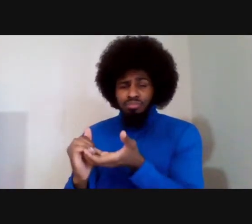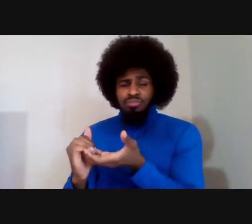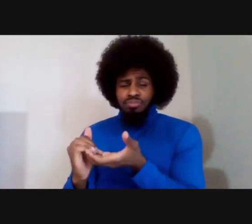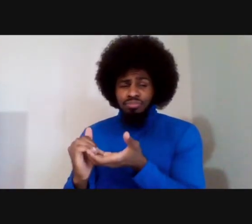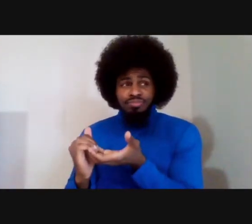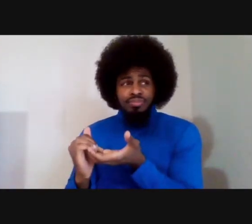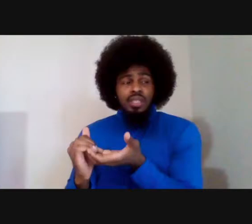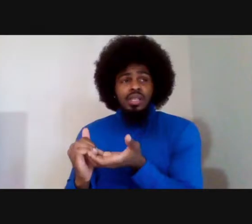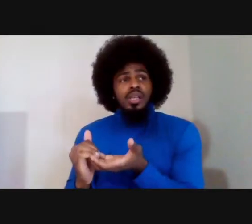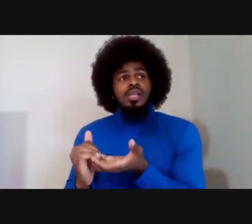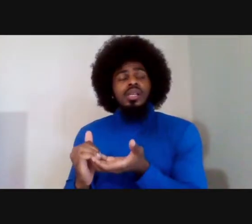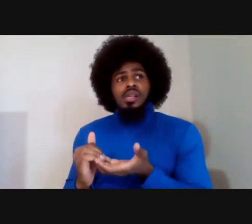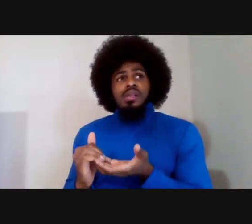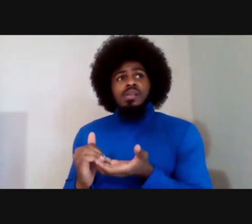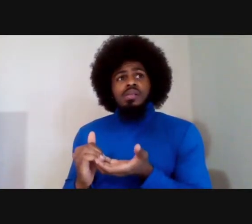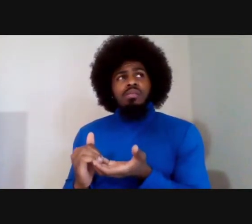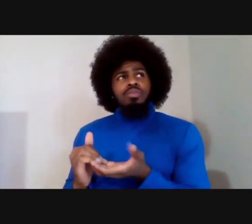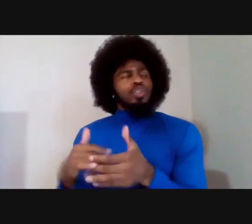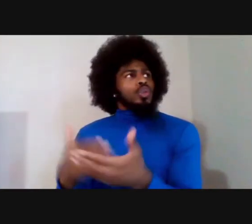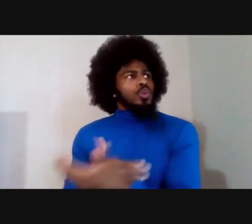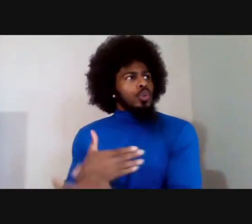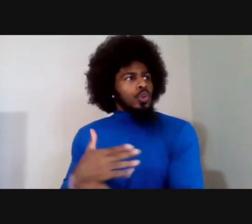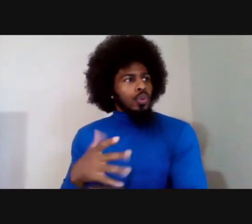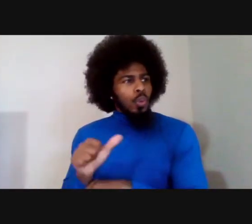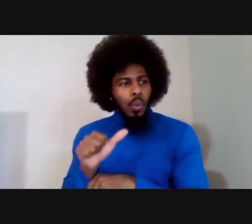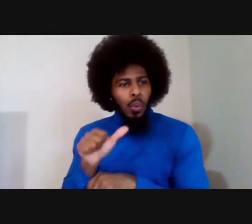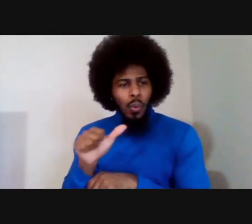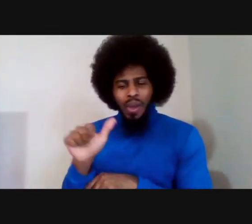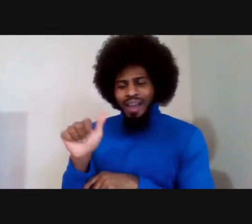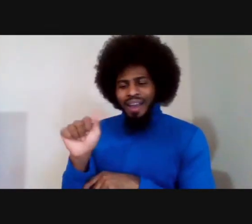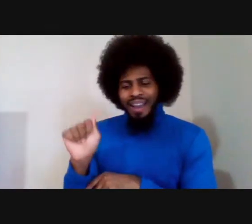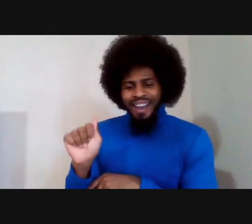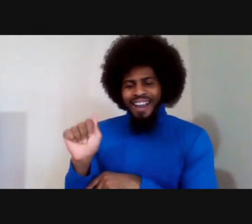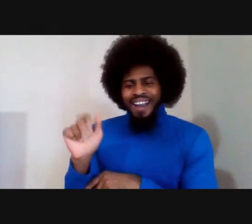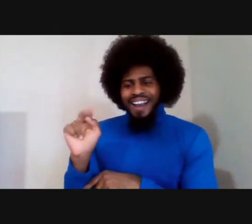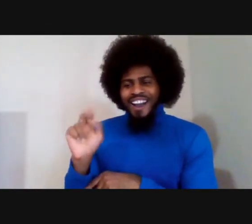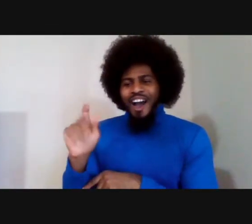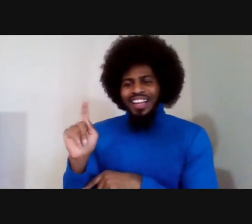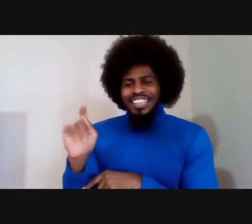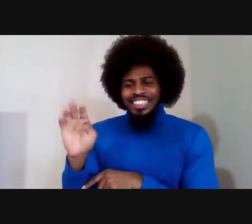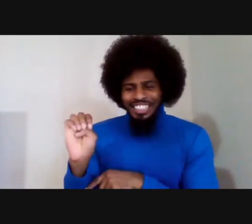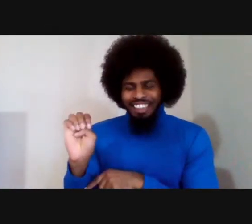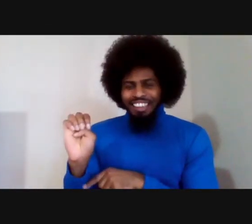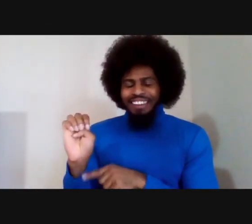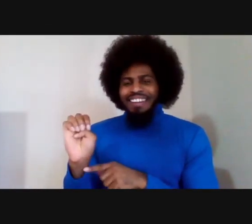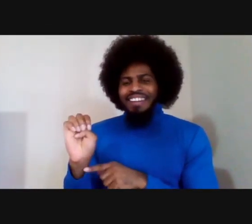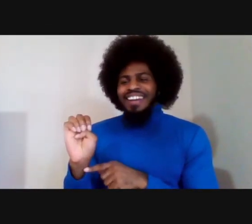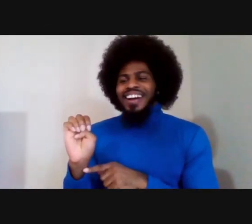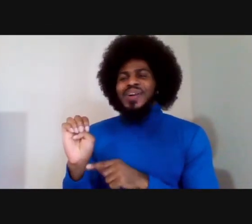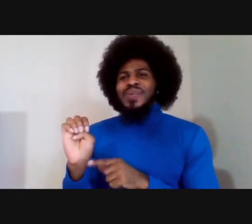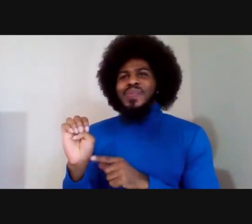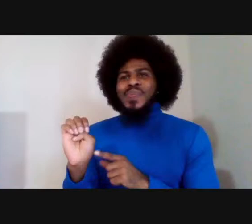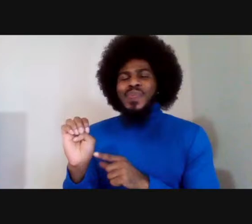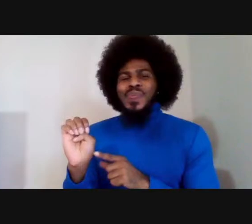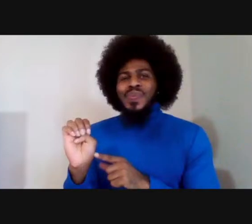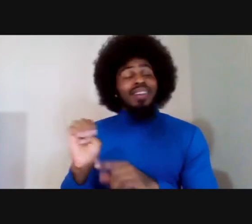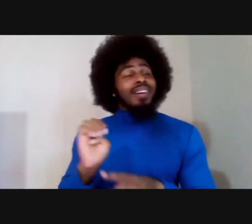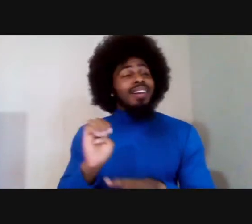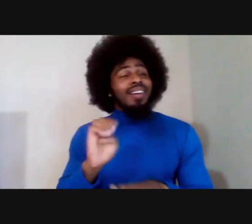A new auntie, they would not like that. I love that we're using this though.